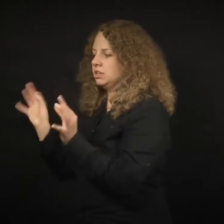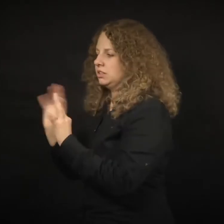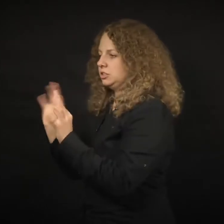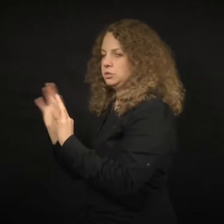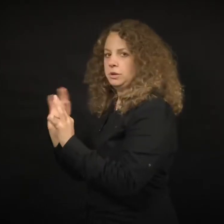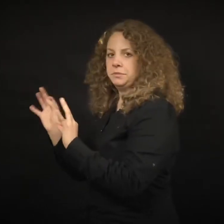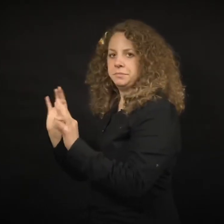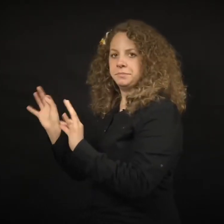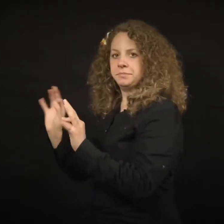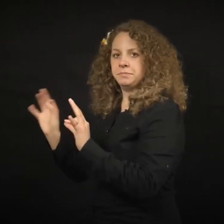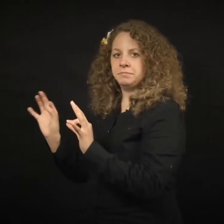Nothing to it.